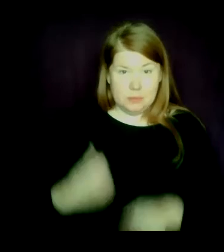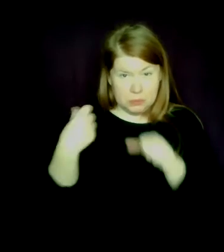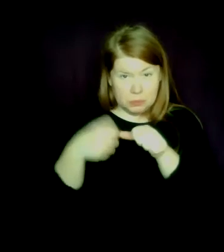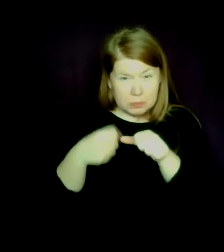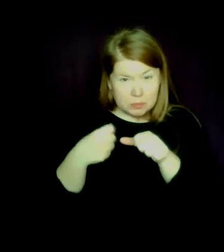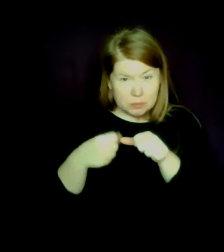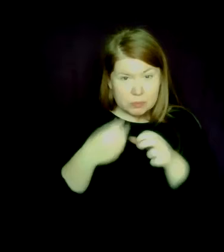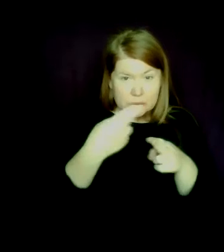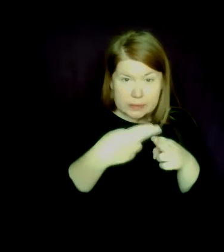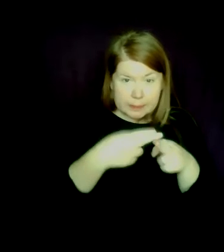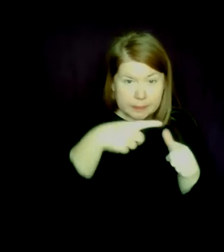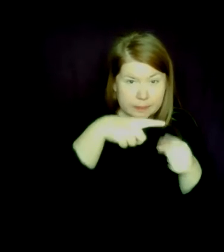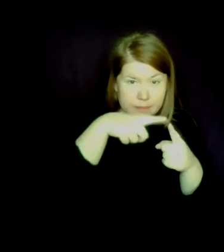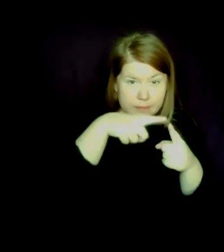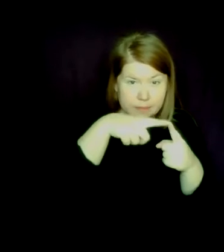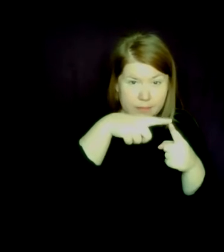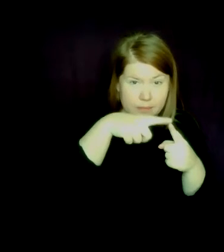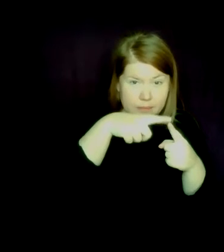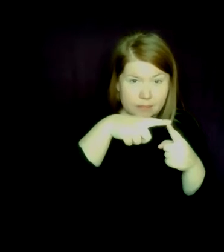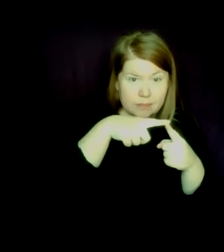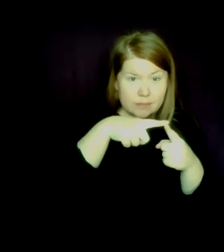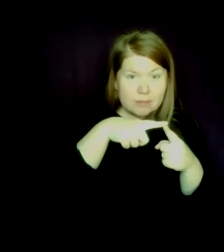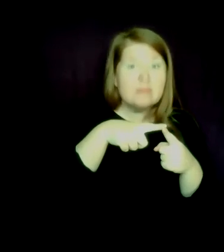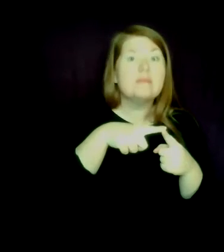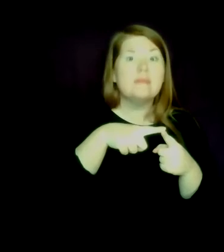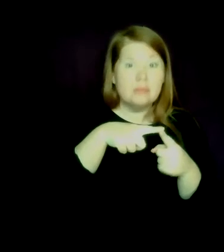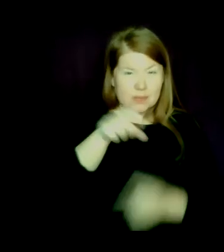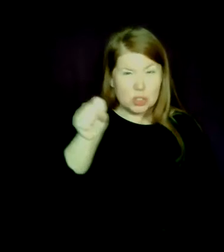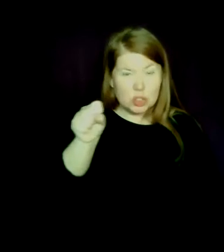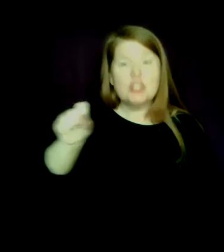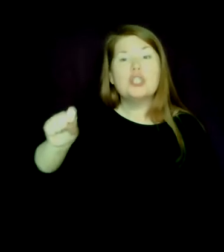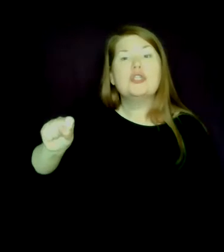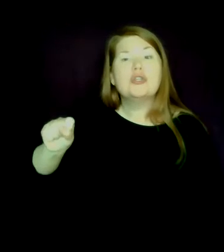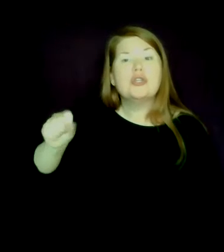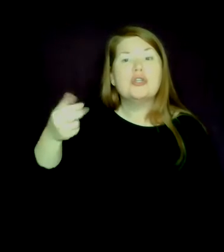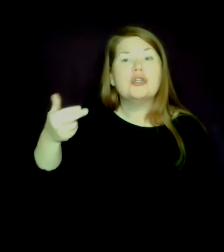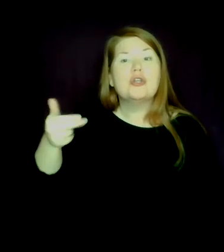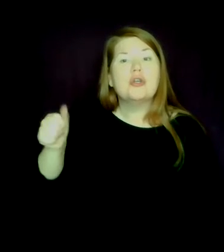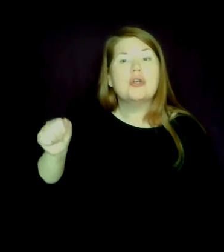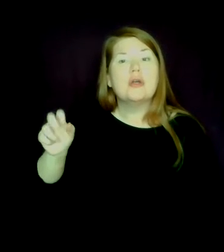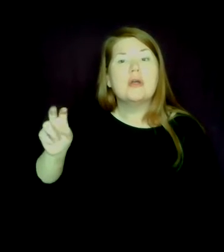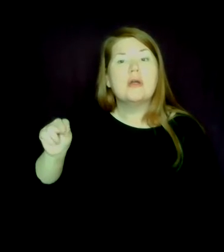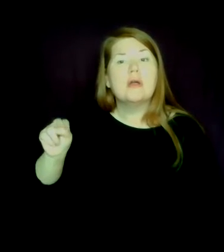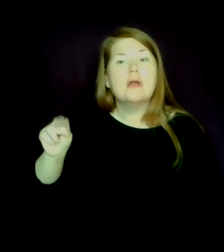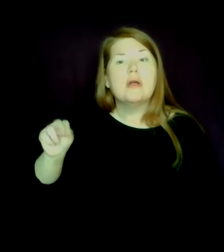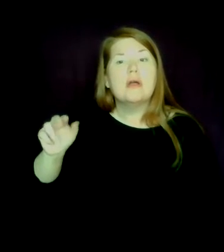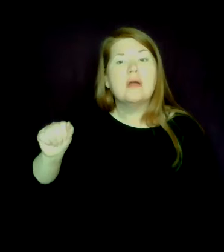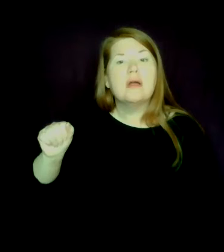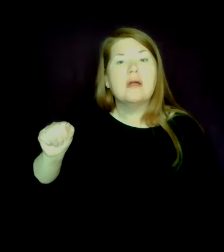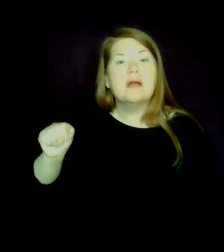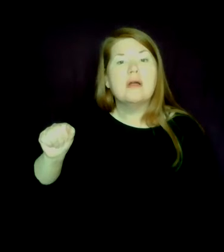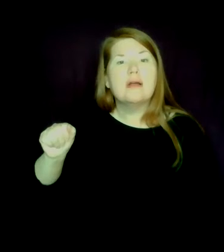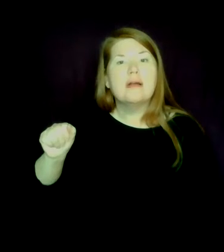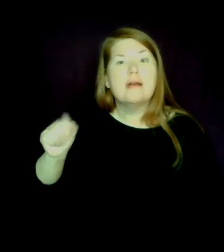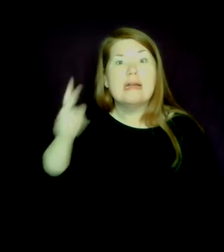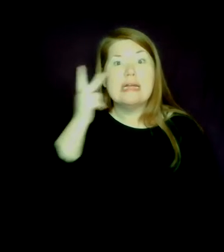What's the little girl's name? Yes, the little girl's name is Shauna. We know it because it says, oh, Miss Yeager's pointing to the wrong part. We know